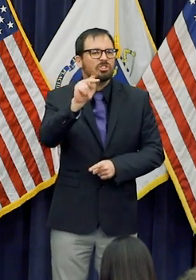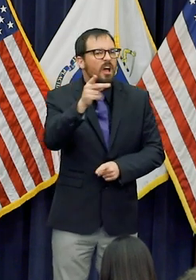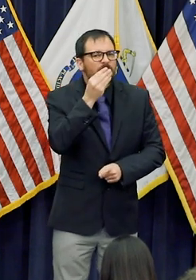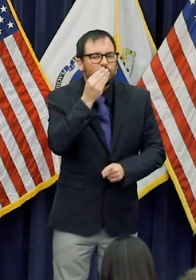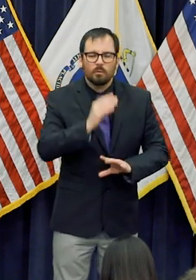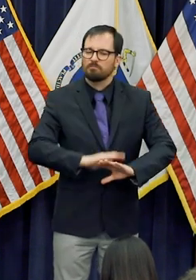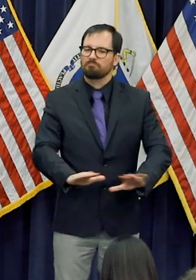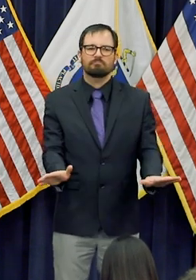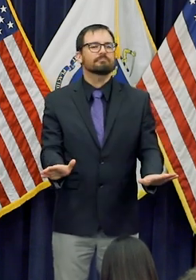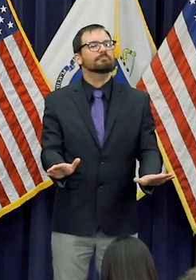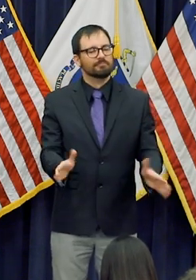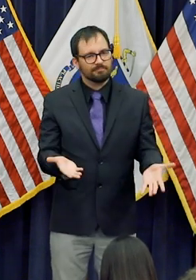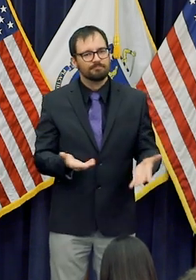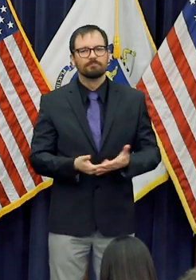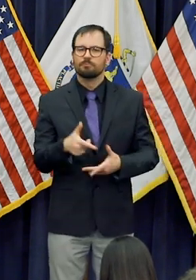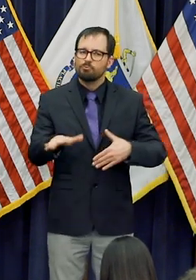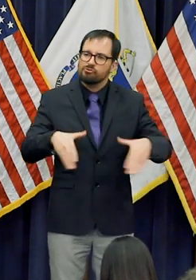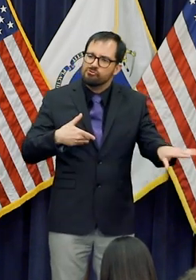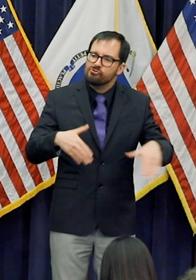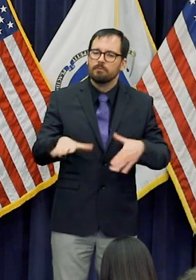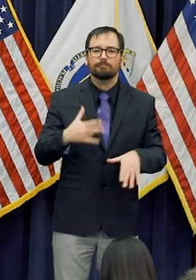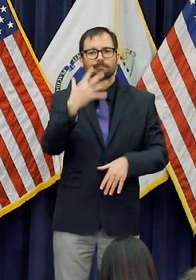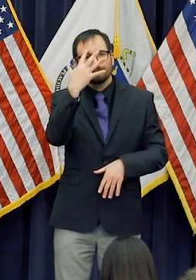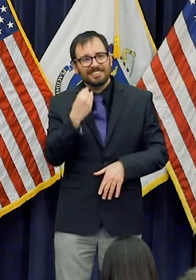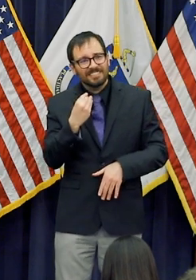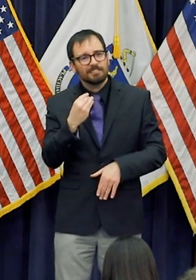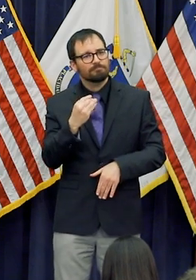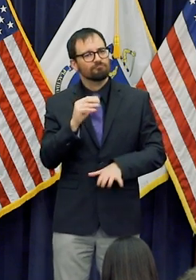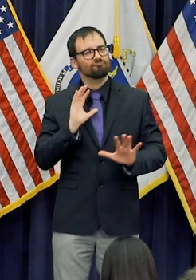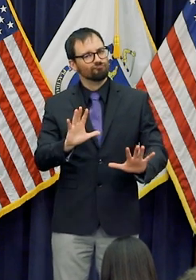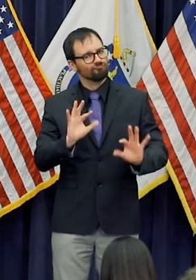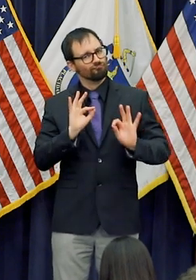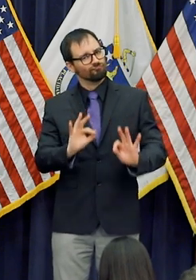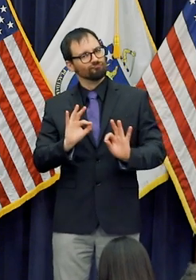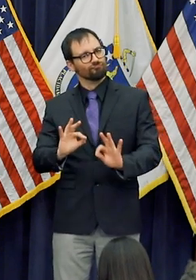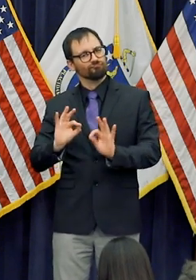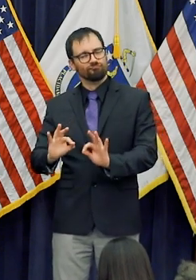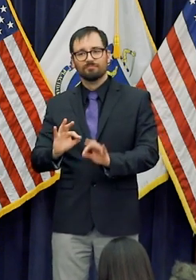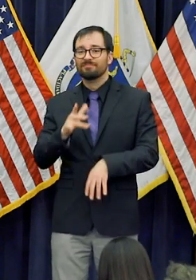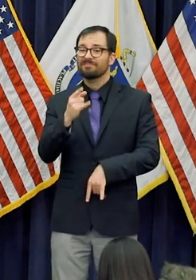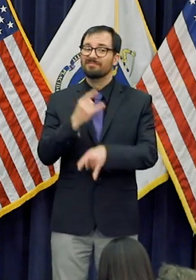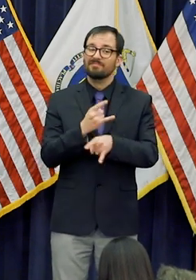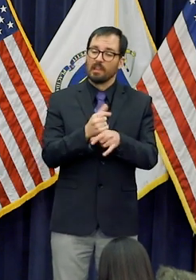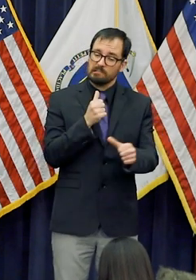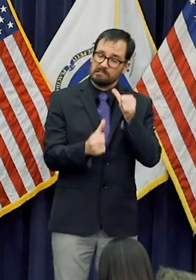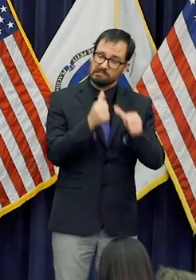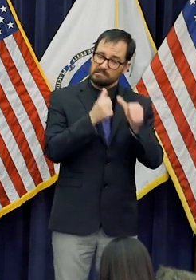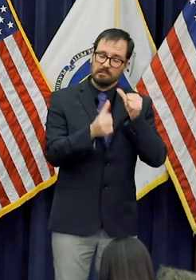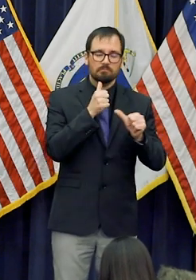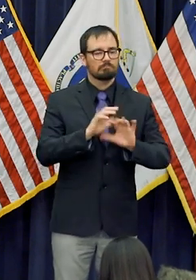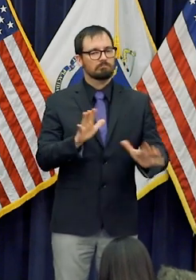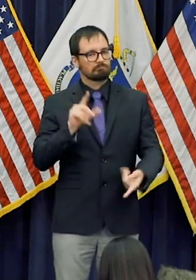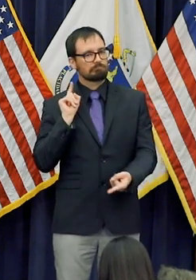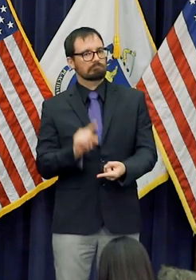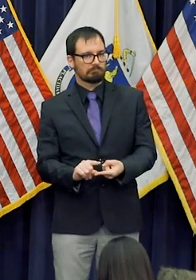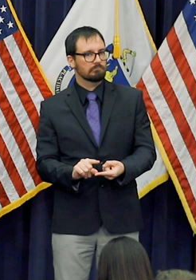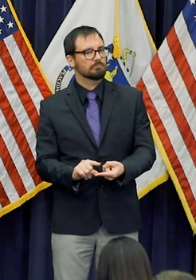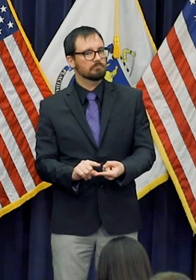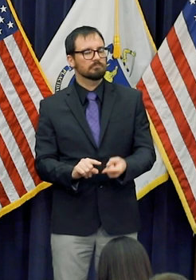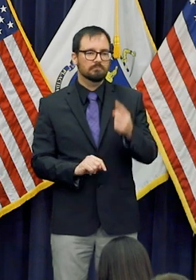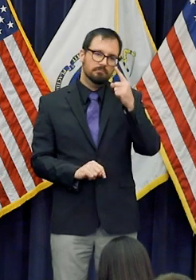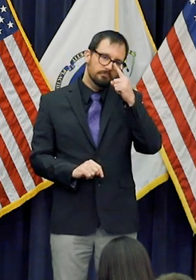Get sleep and avoid alcohol and drugs. It's important to find time to unwind during stressful